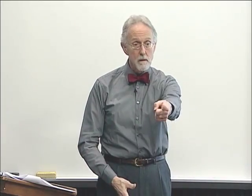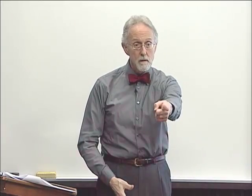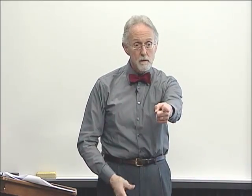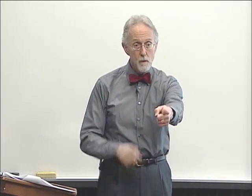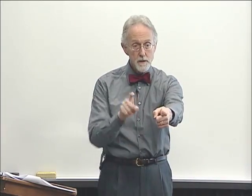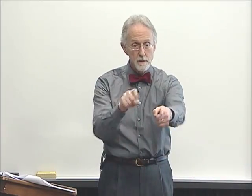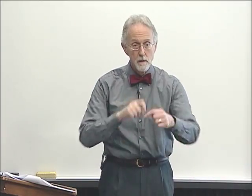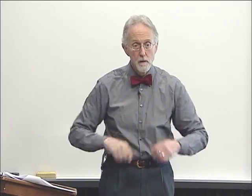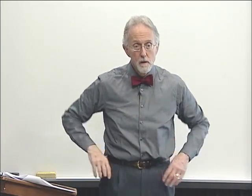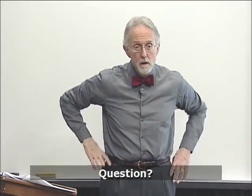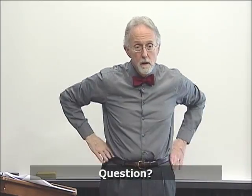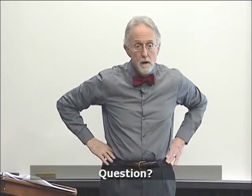Question?